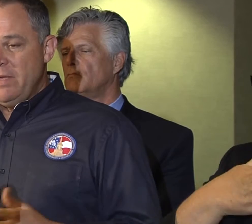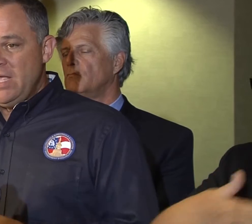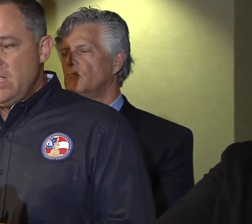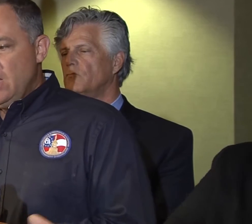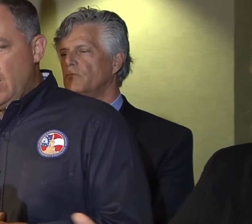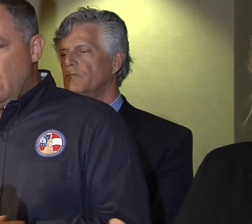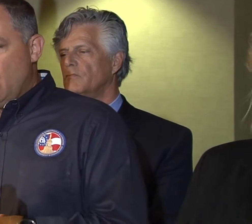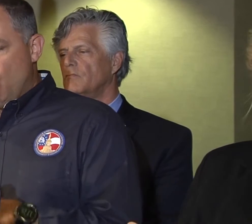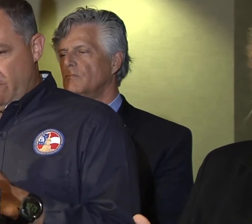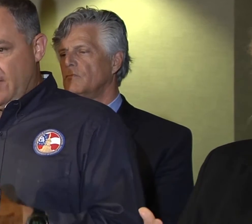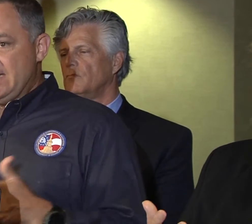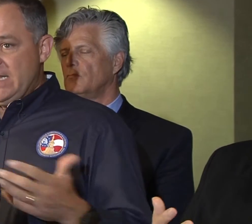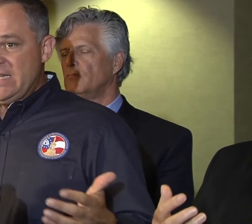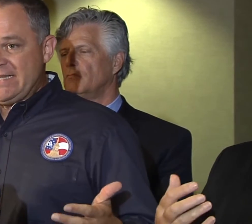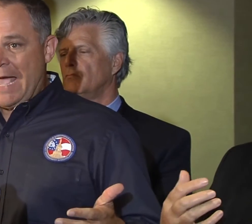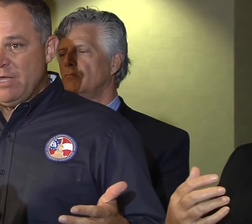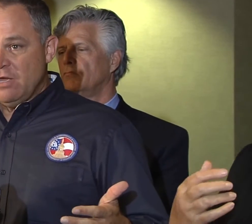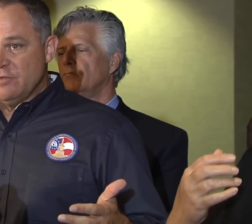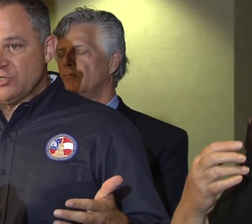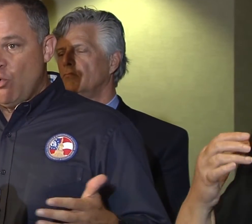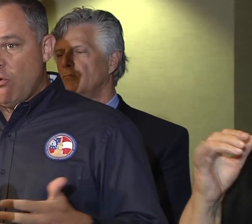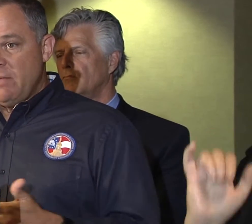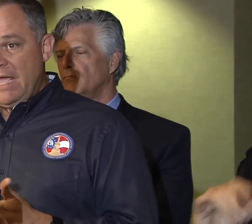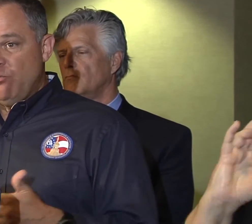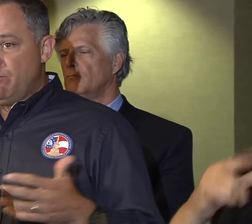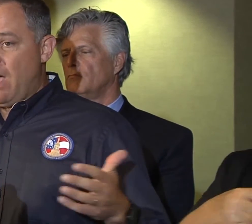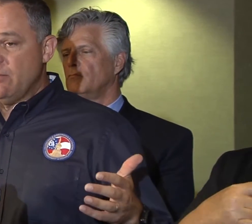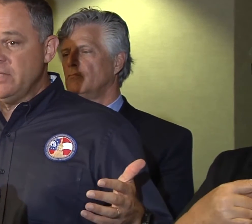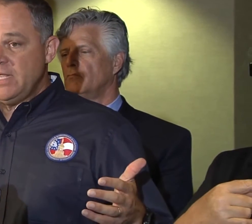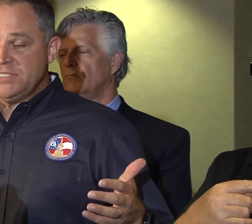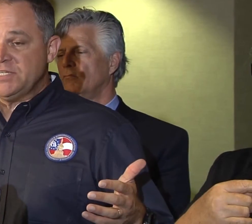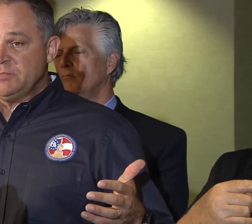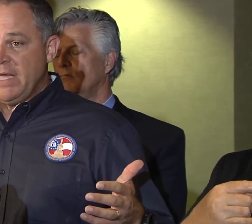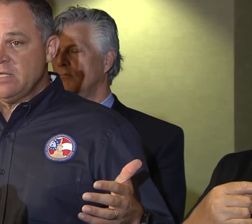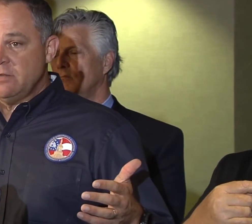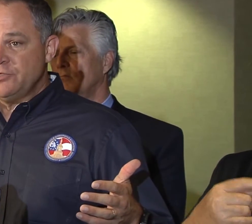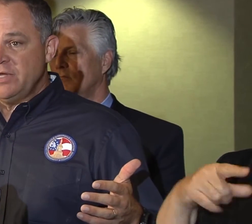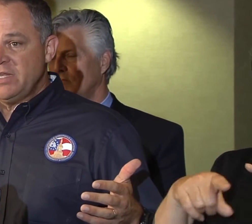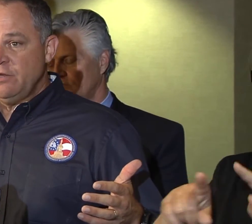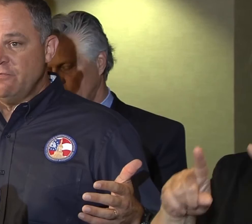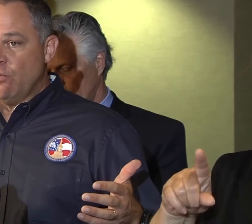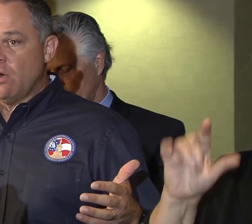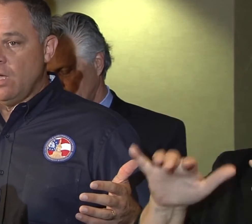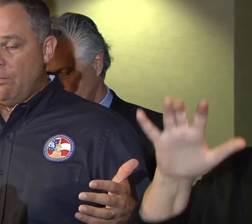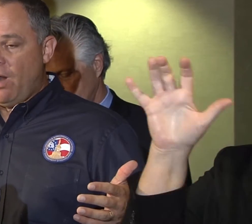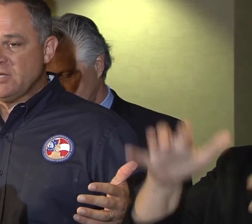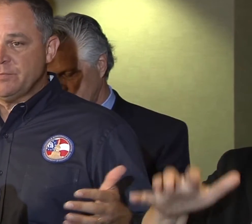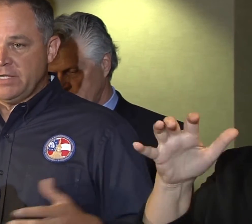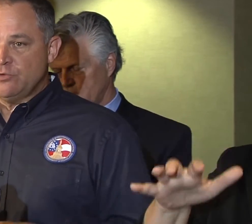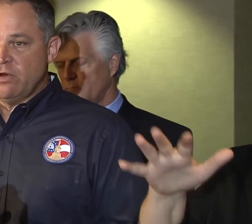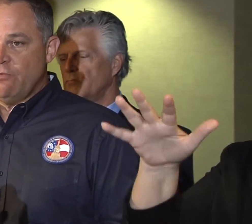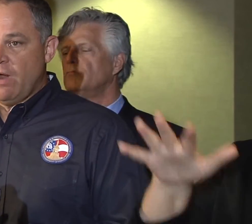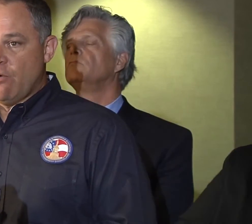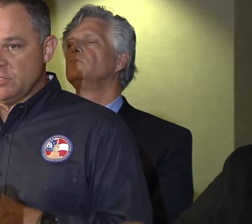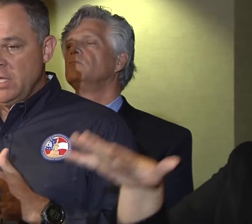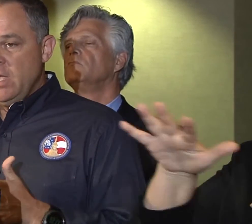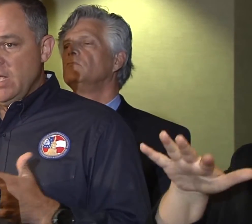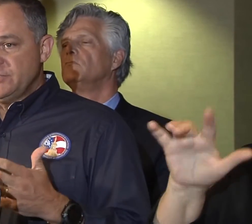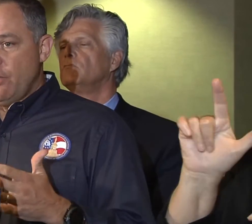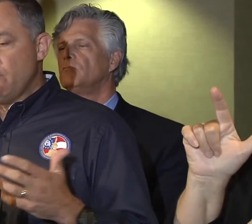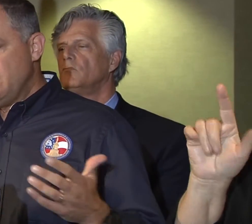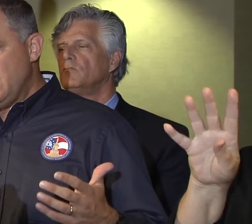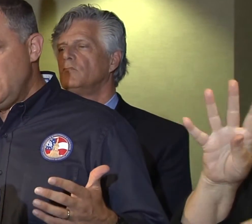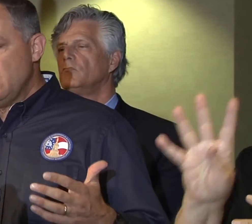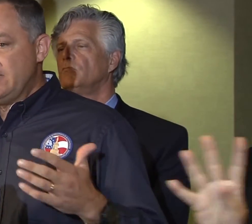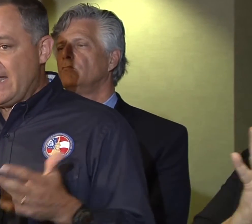that will be reflected in the timing of the storm and would probably, it is expected to continue for approximately 24 hours.